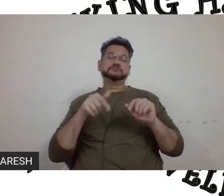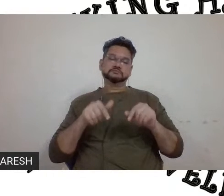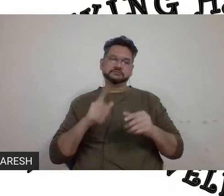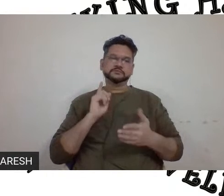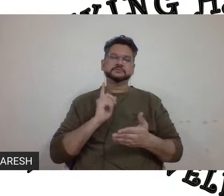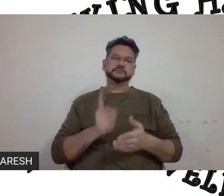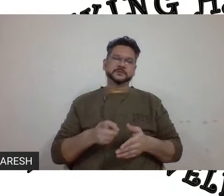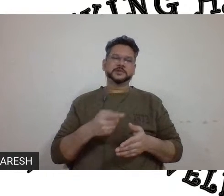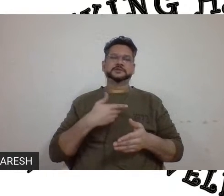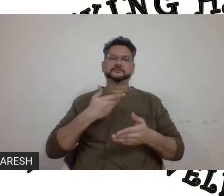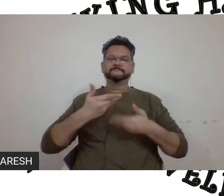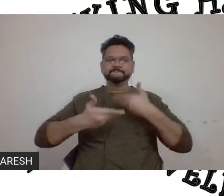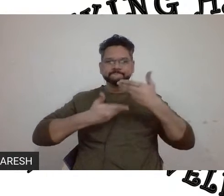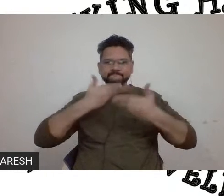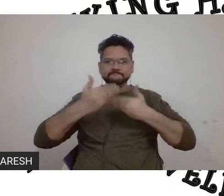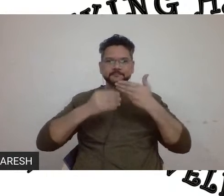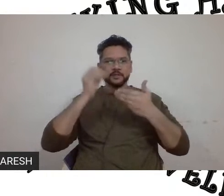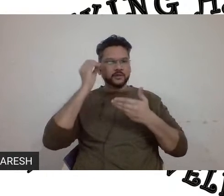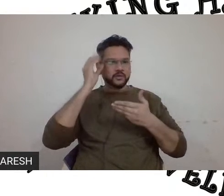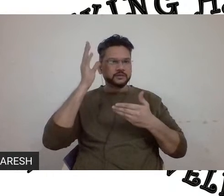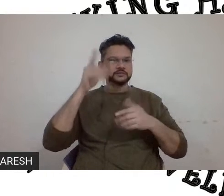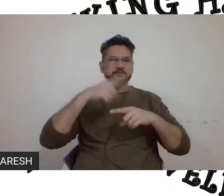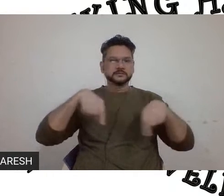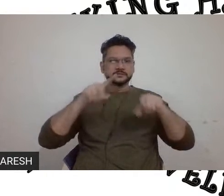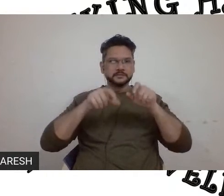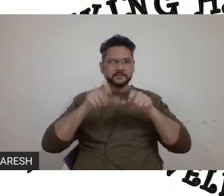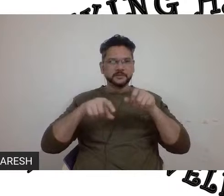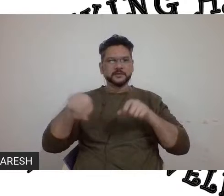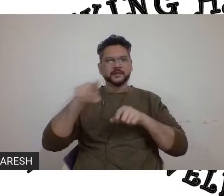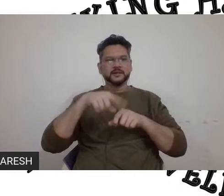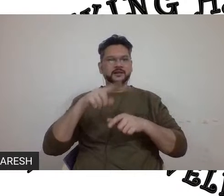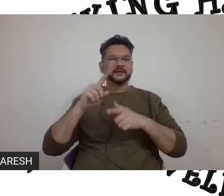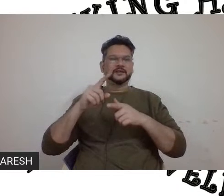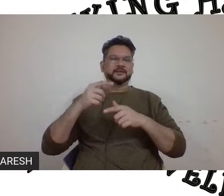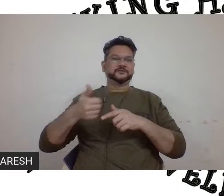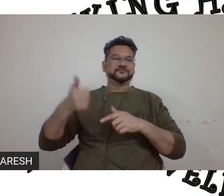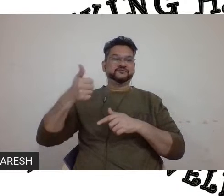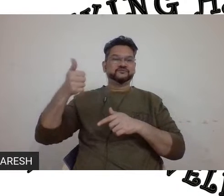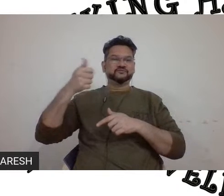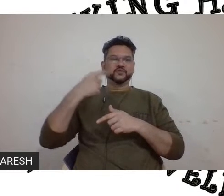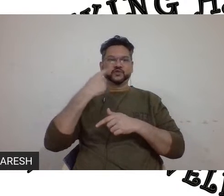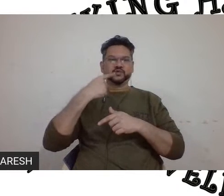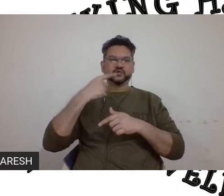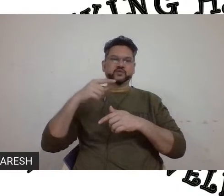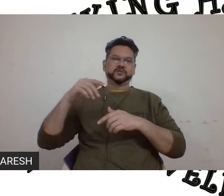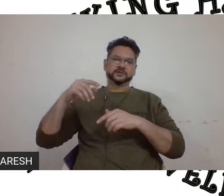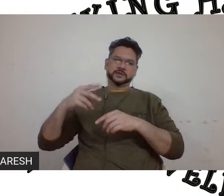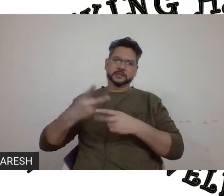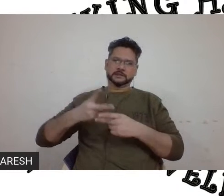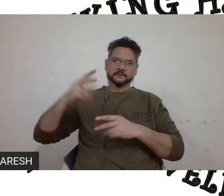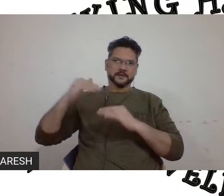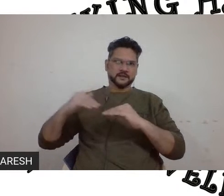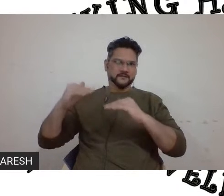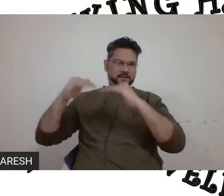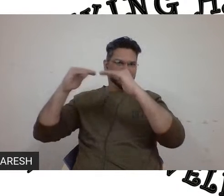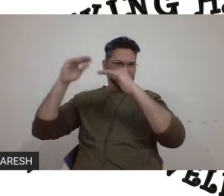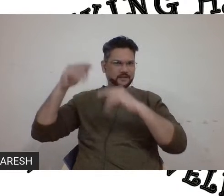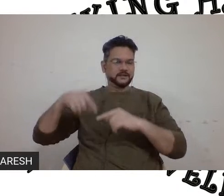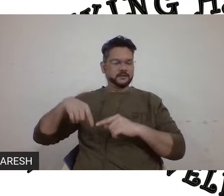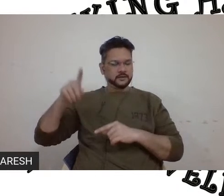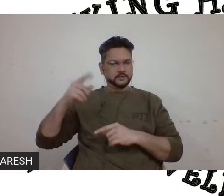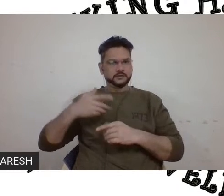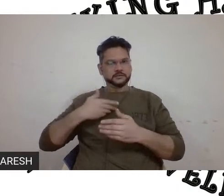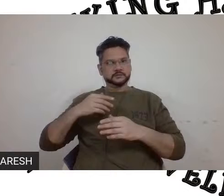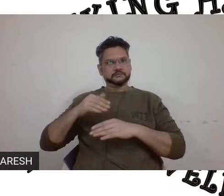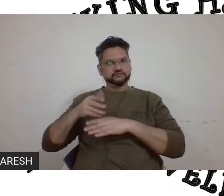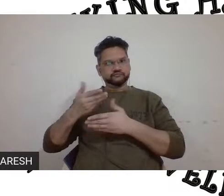sensitizing the representative of the companies at the bottom level who hire, there are chances of more and more youth with disability